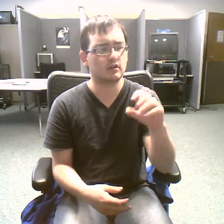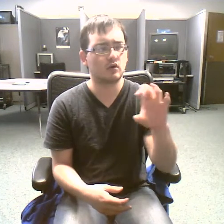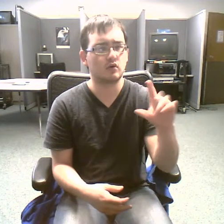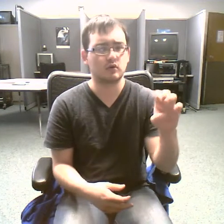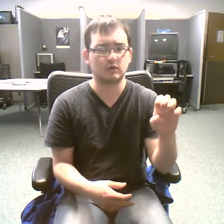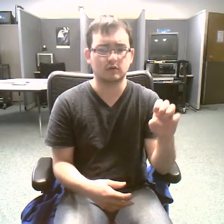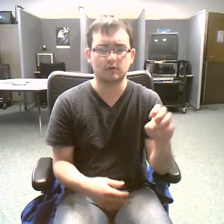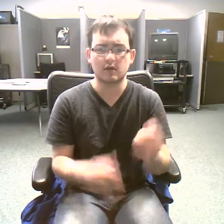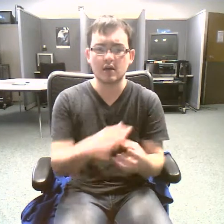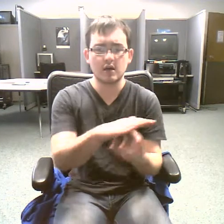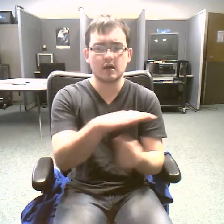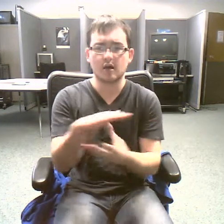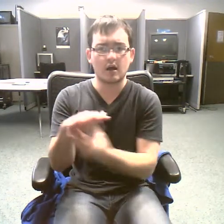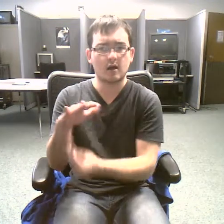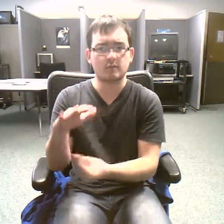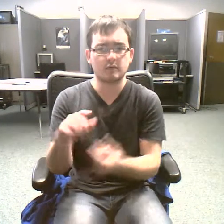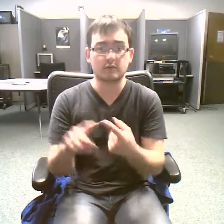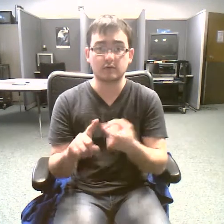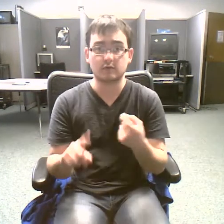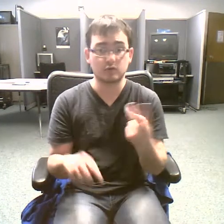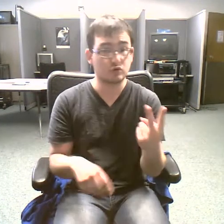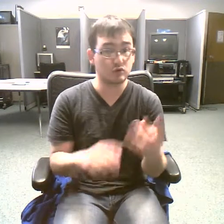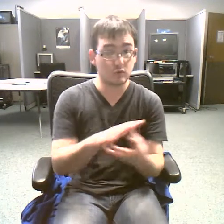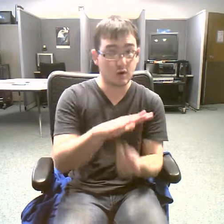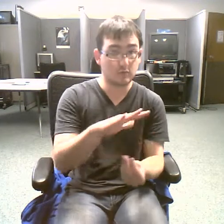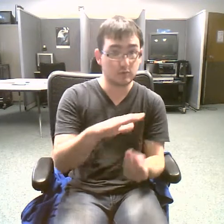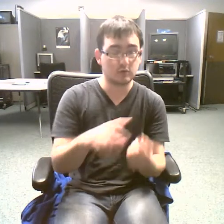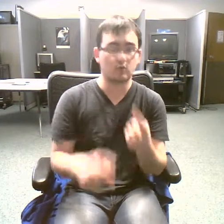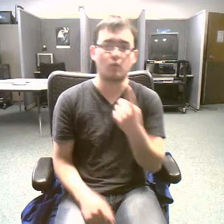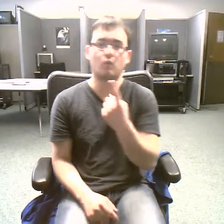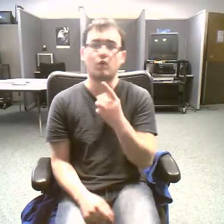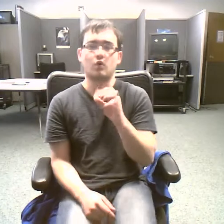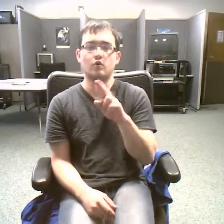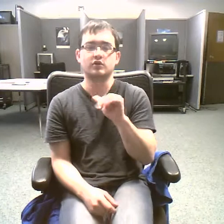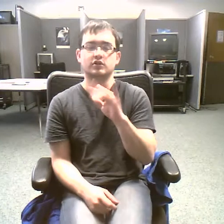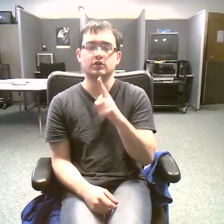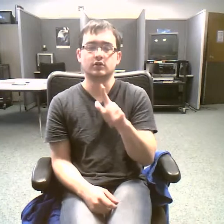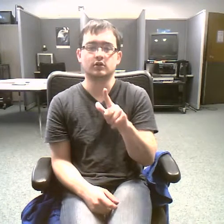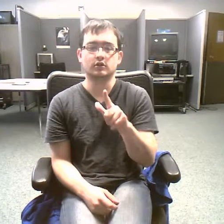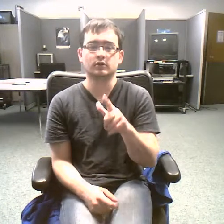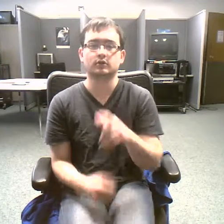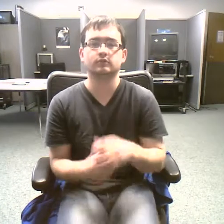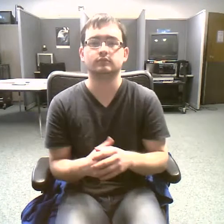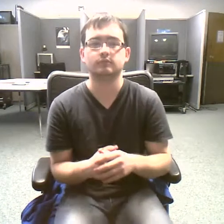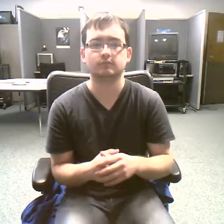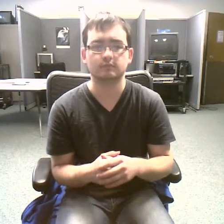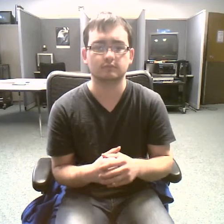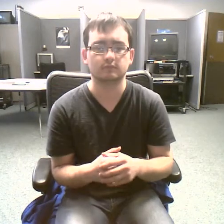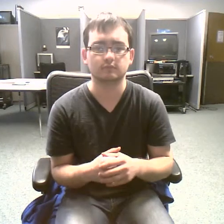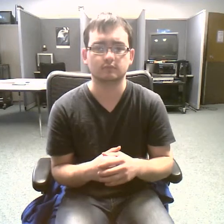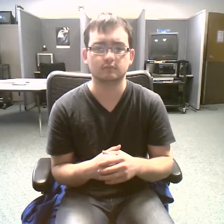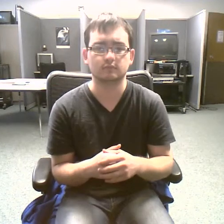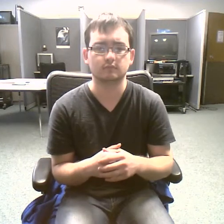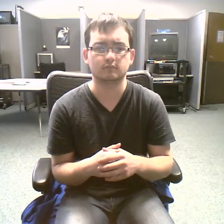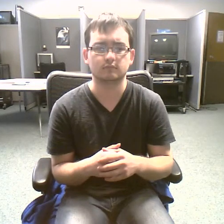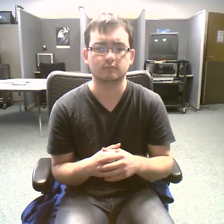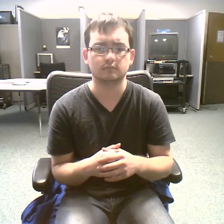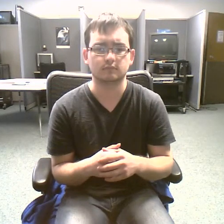start with one, and you get two that are exactly the same. Beyond the idea that two identical cells are created, there